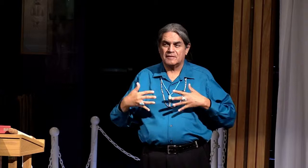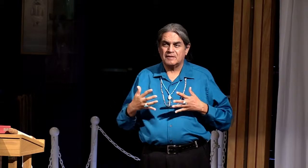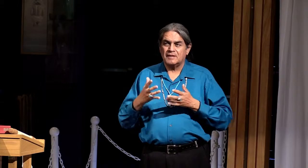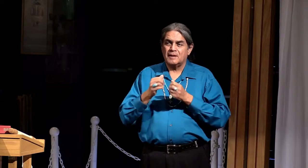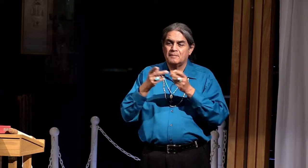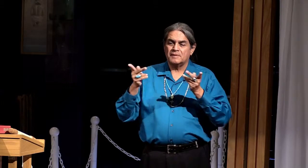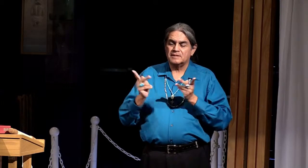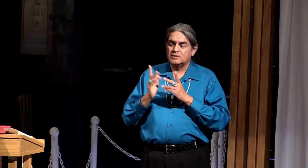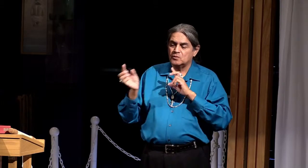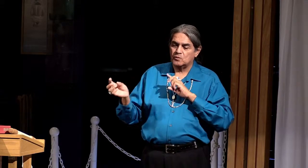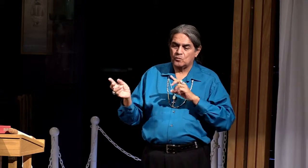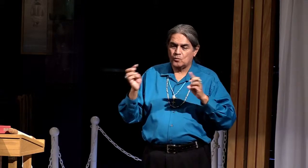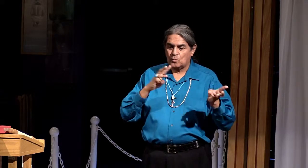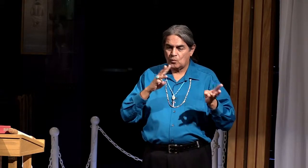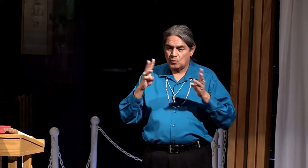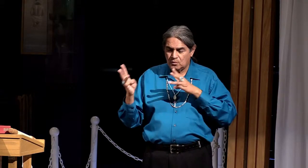places in war,